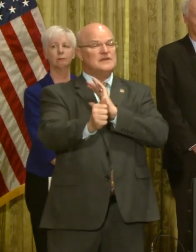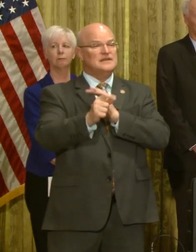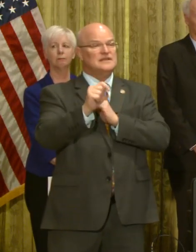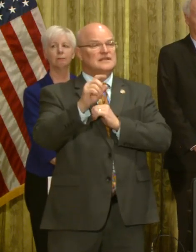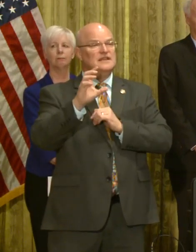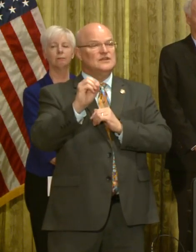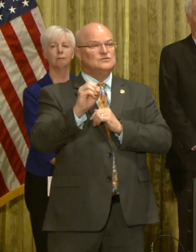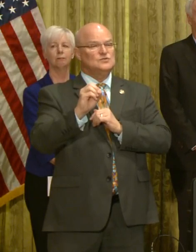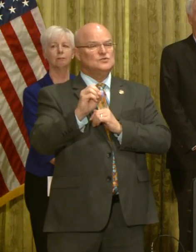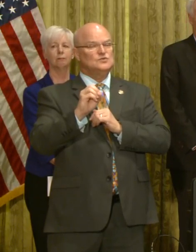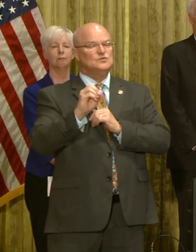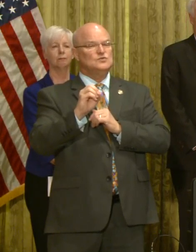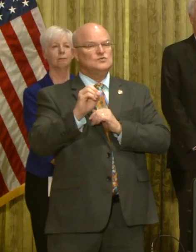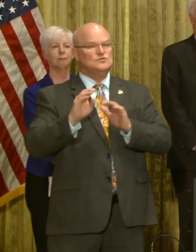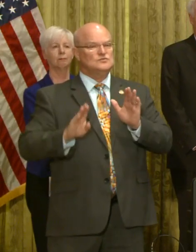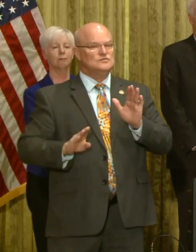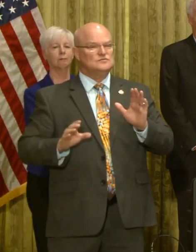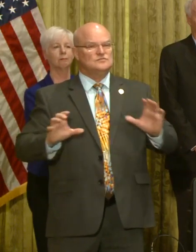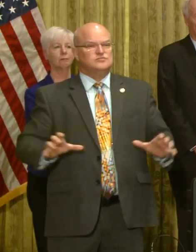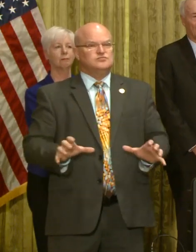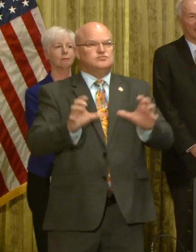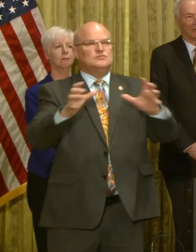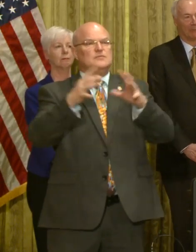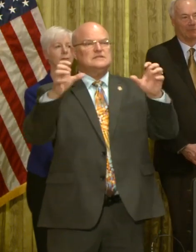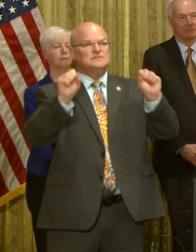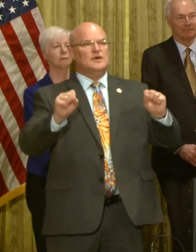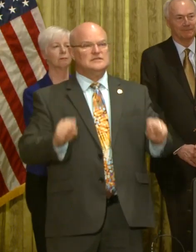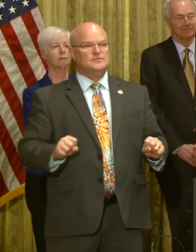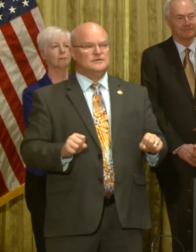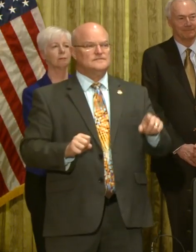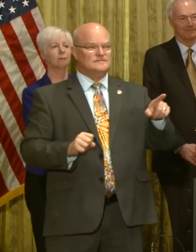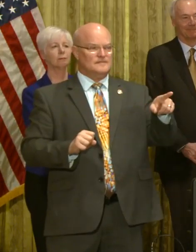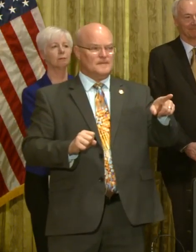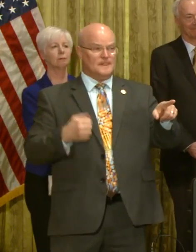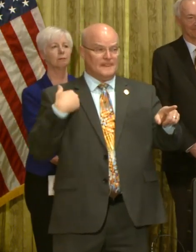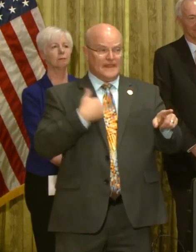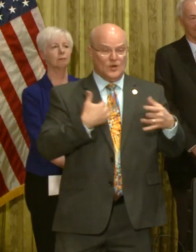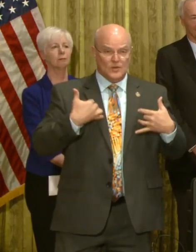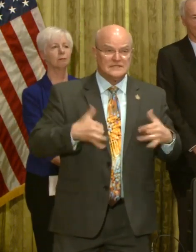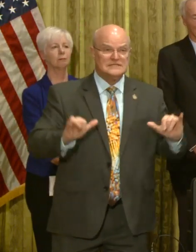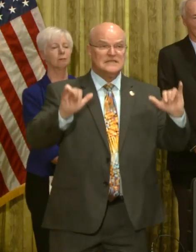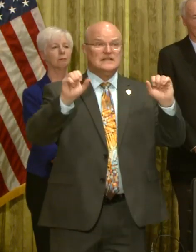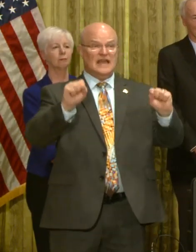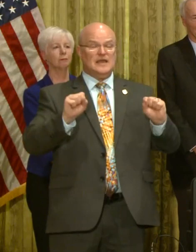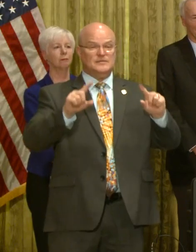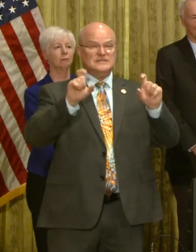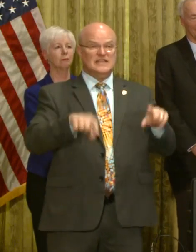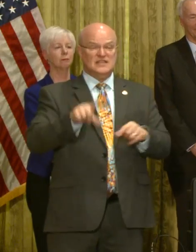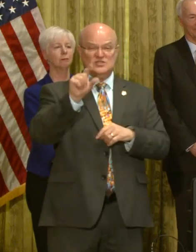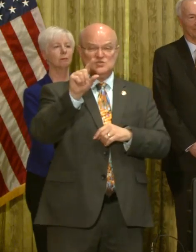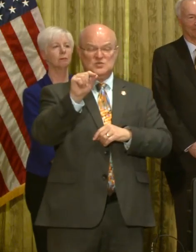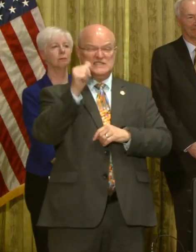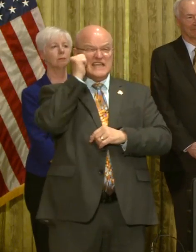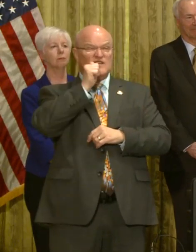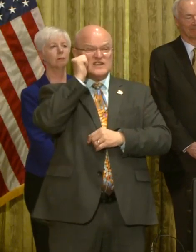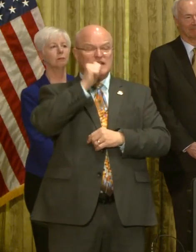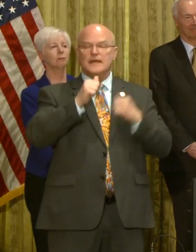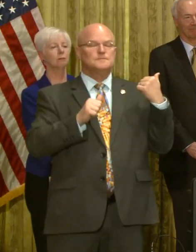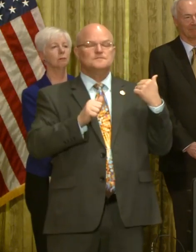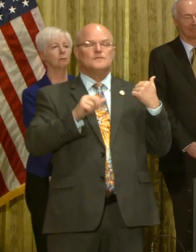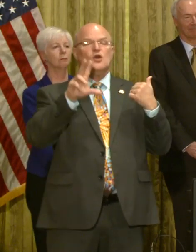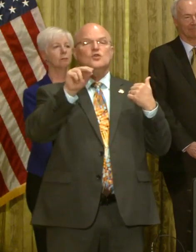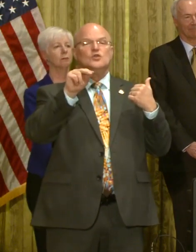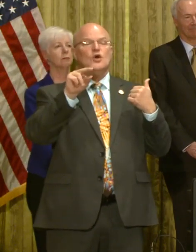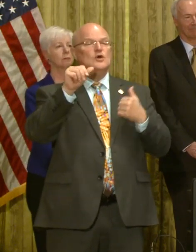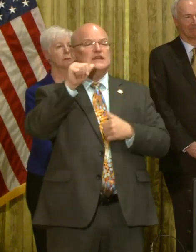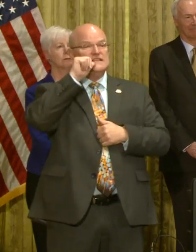to scale that up as much as possible. And just to clarify, are we still only able to test 20 a day, is that correct? No, yesterday